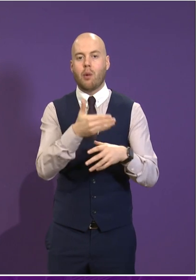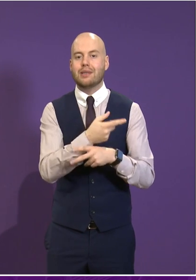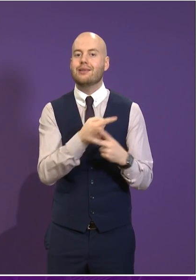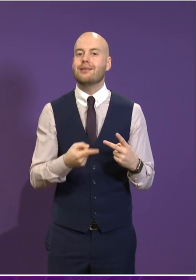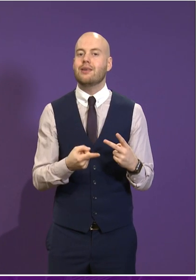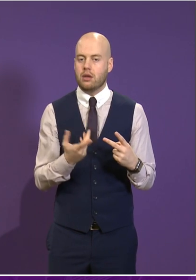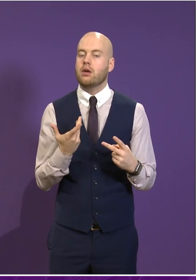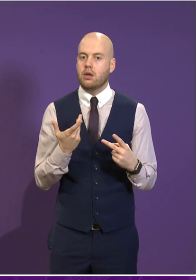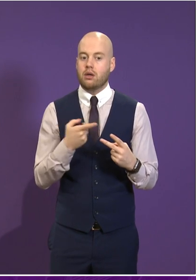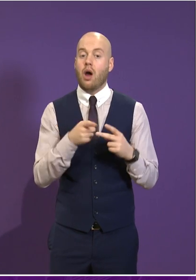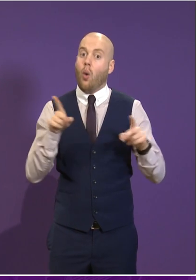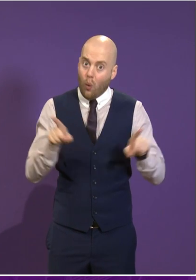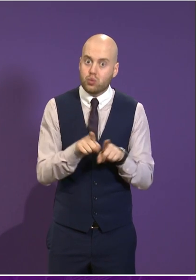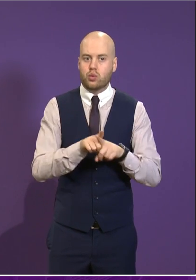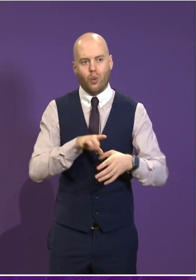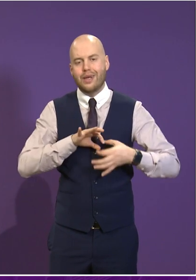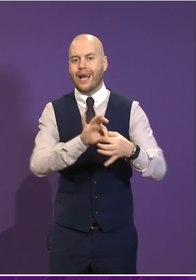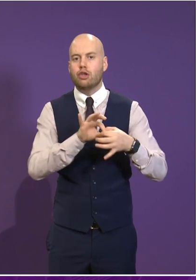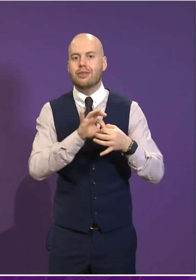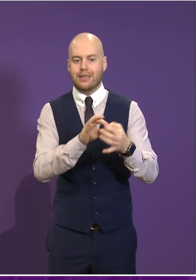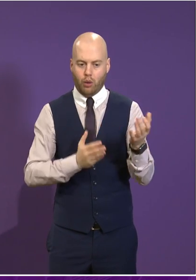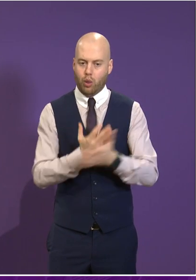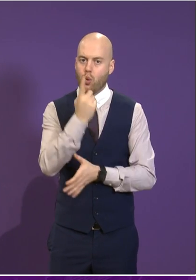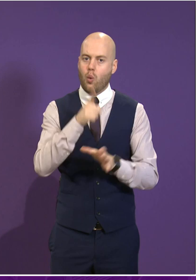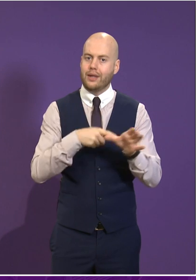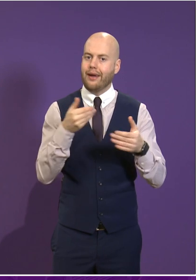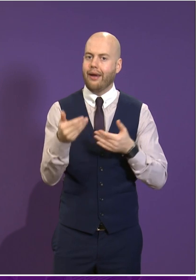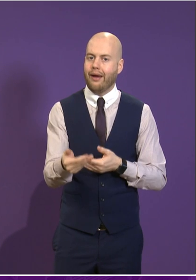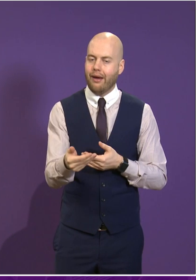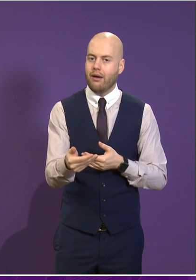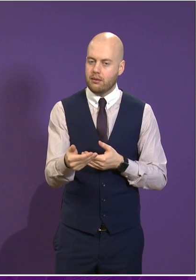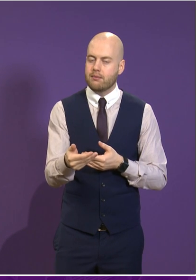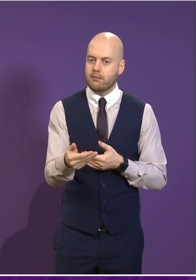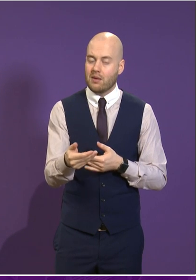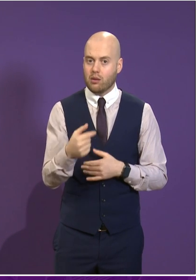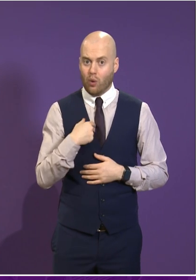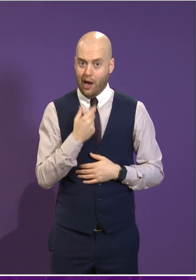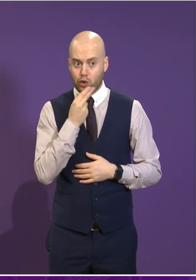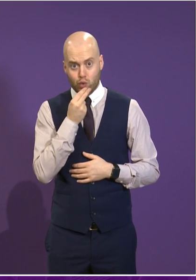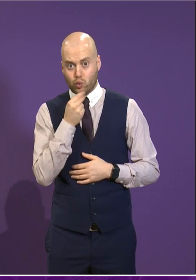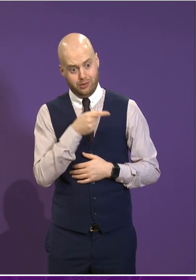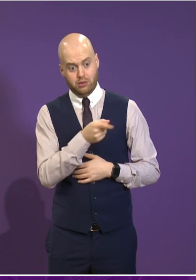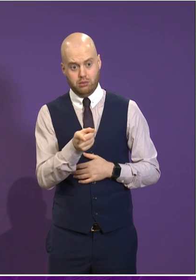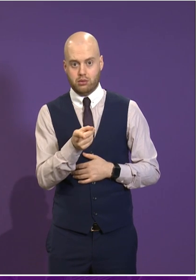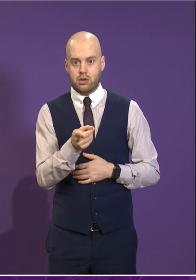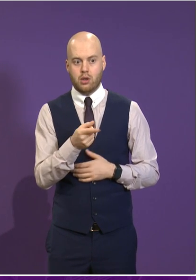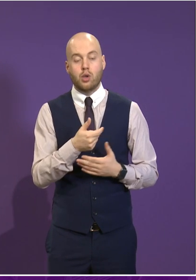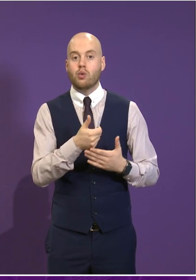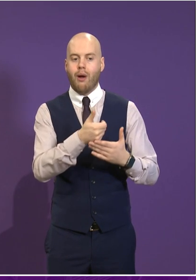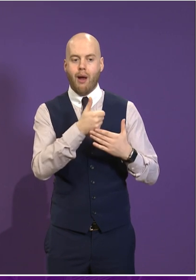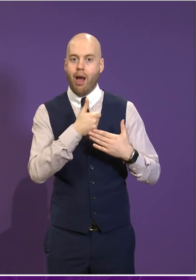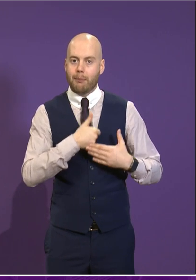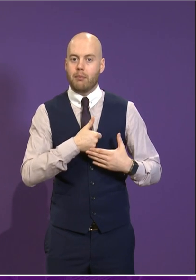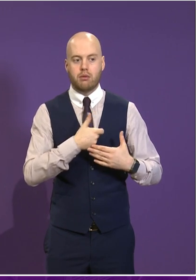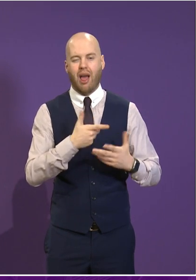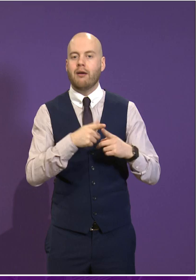with them throughout the year, but particularly at the time of the self-evaluation. And we use that self-evaluation to feed